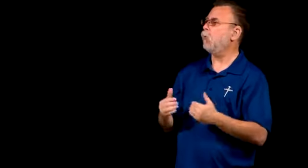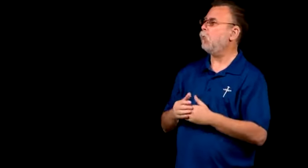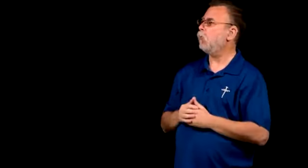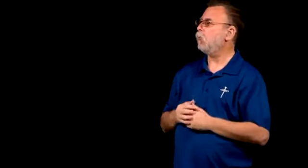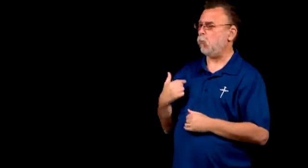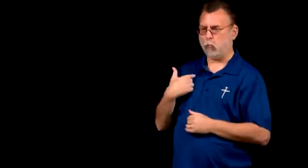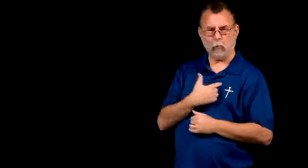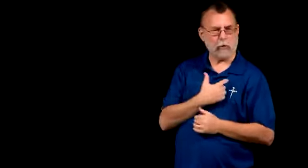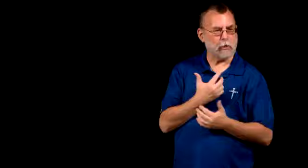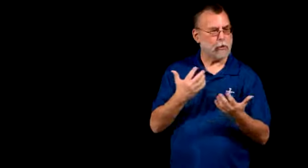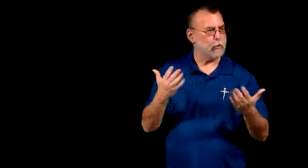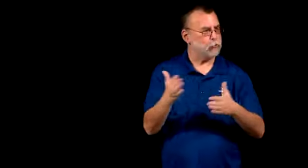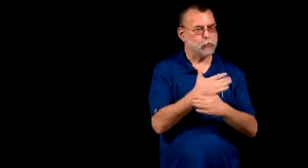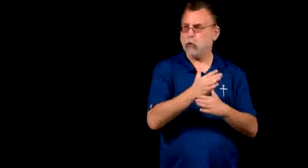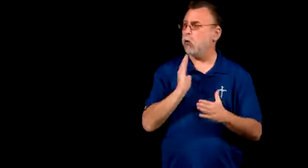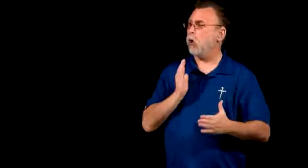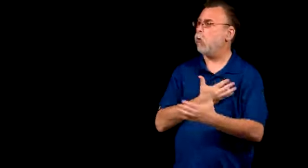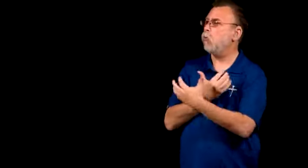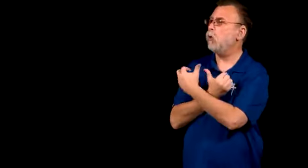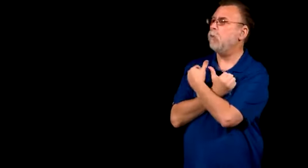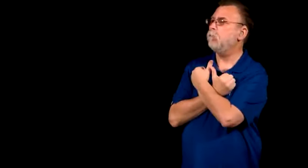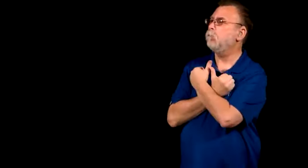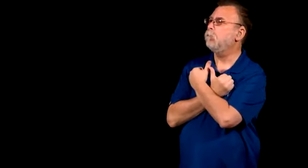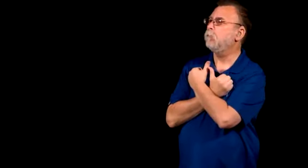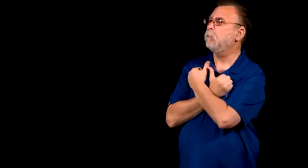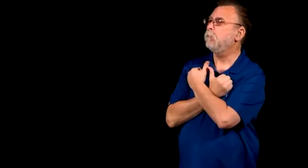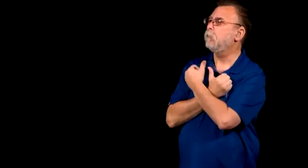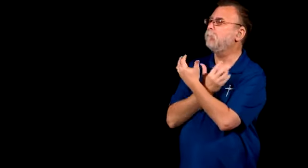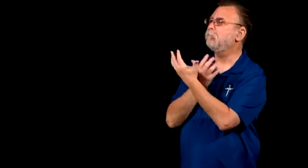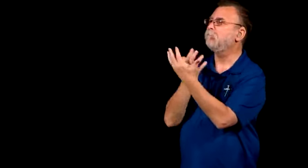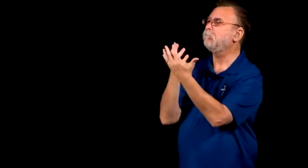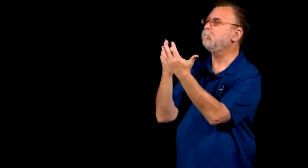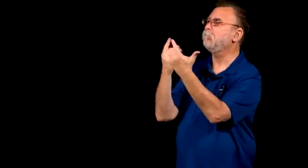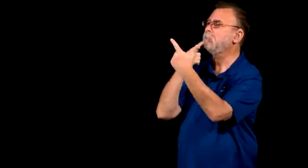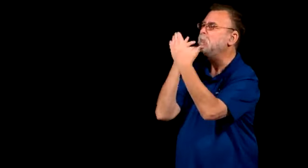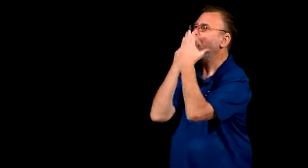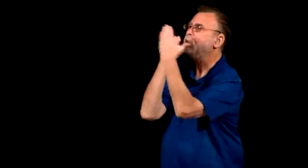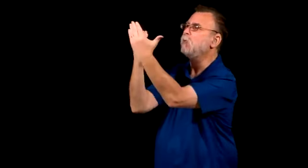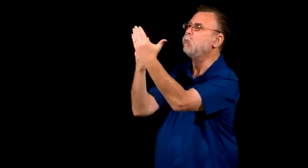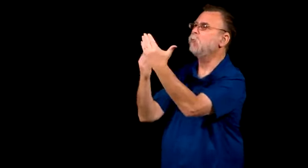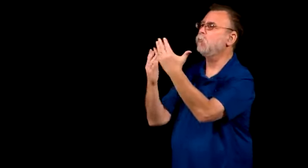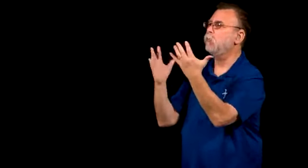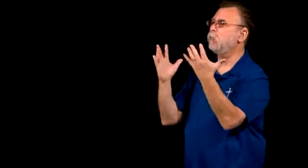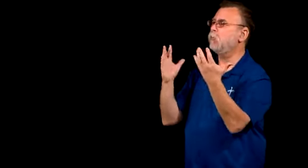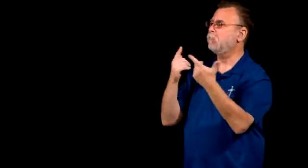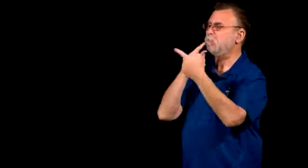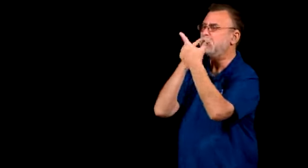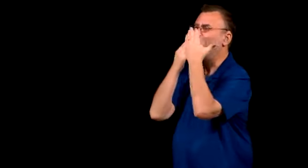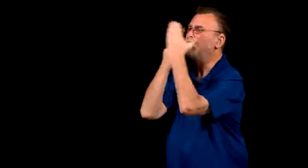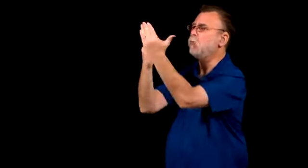a small part of heaven right here sharing the love. For this, we thank